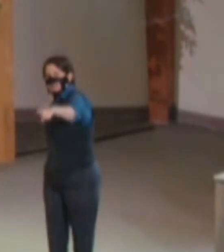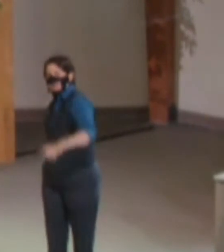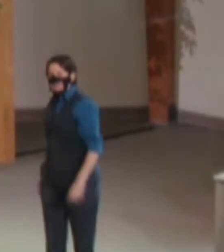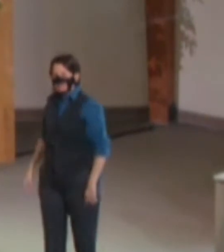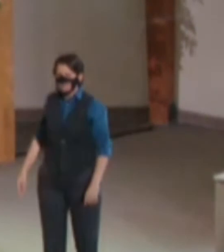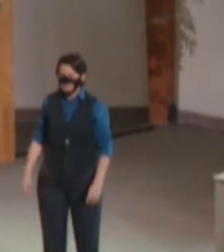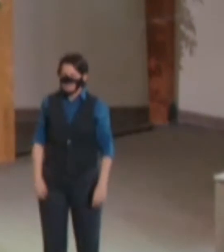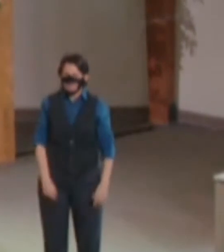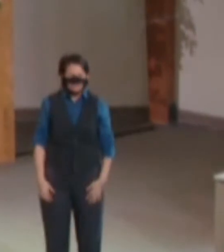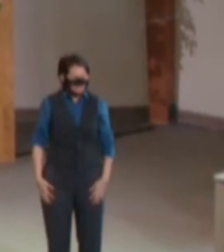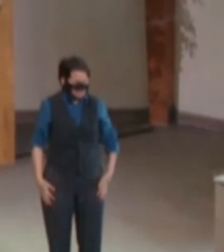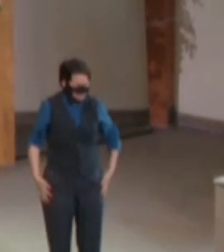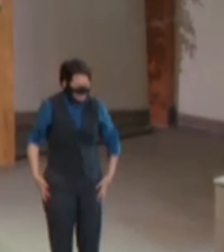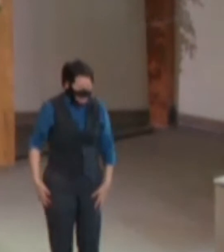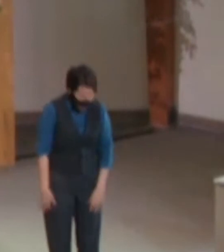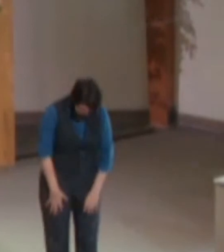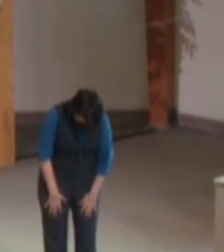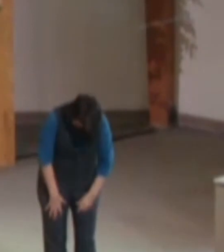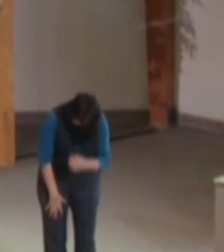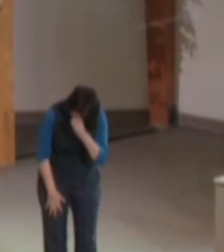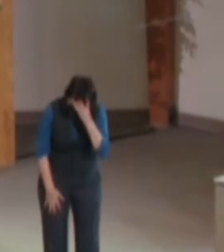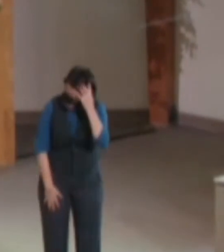Kay, come on.